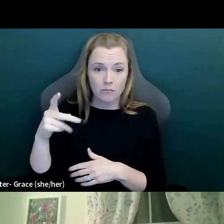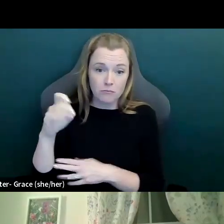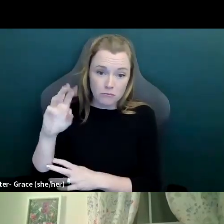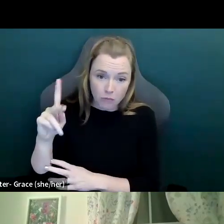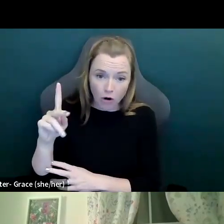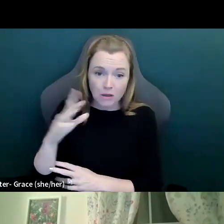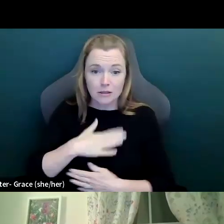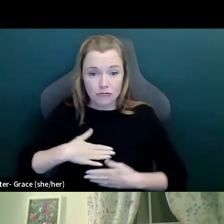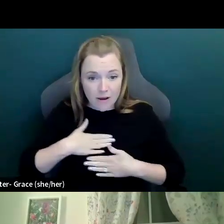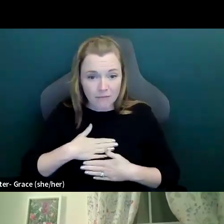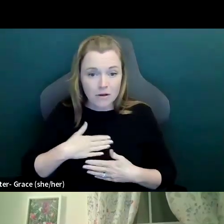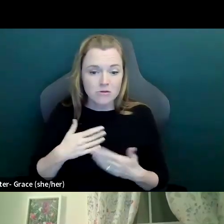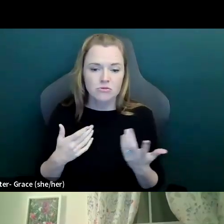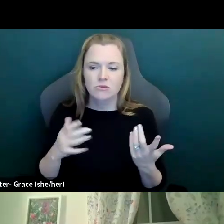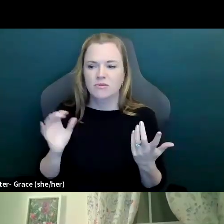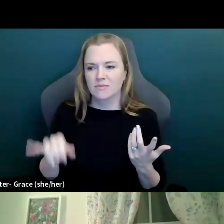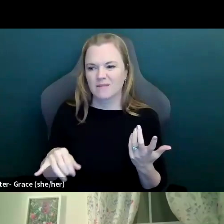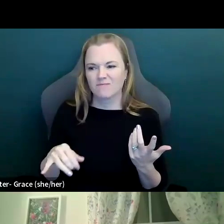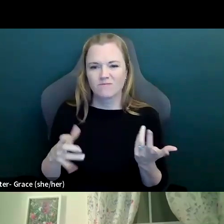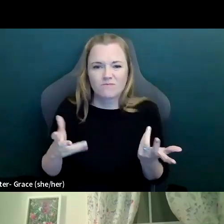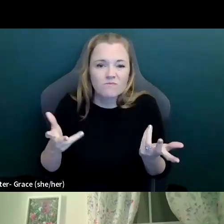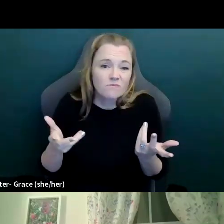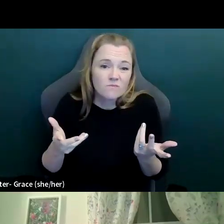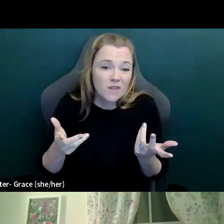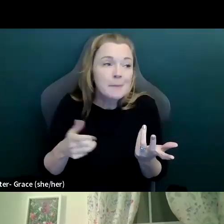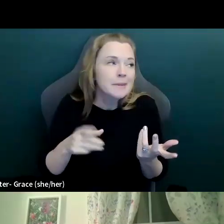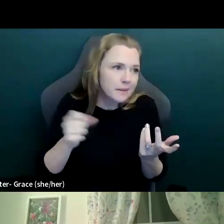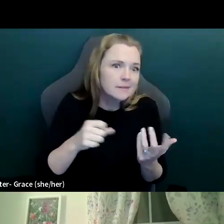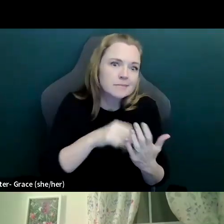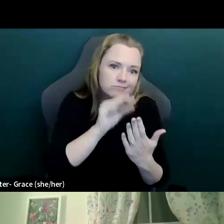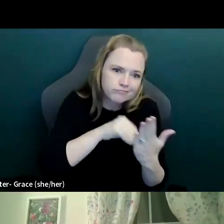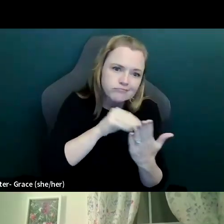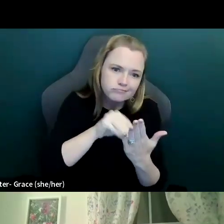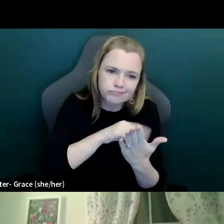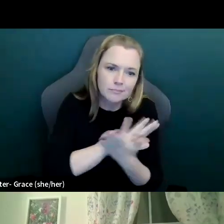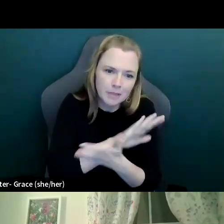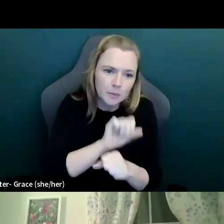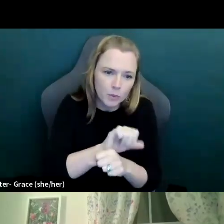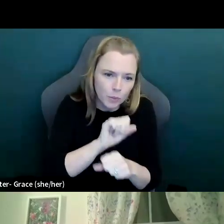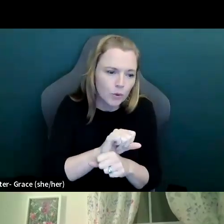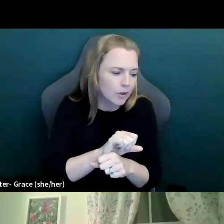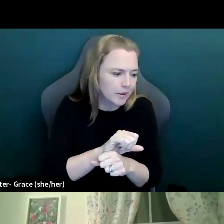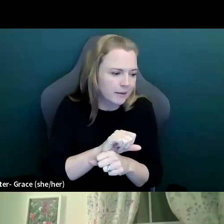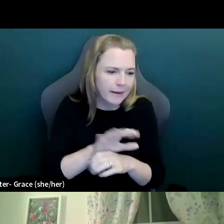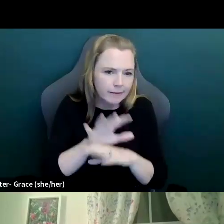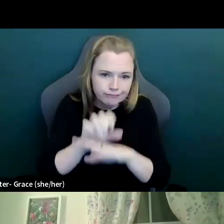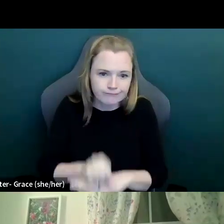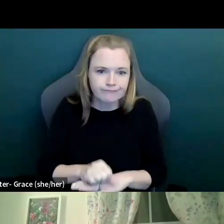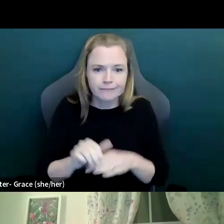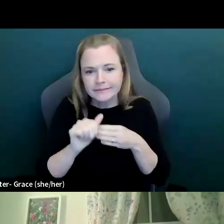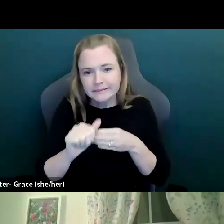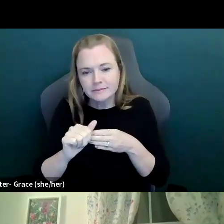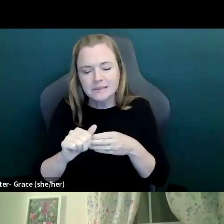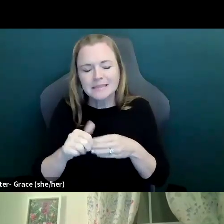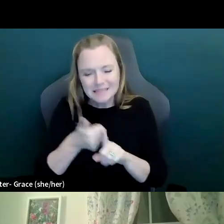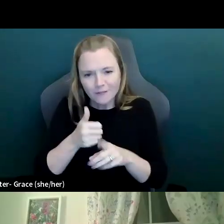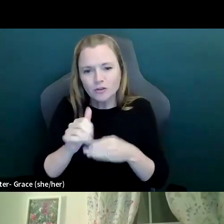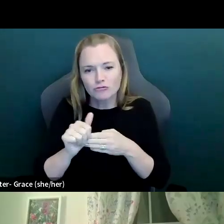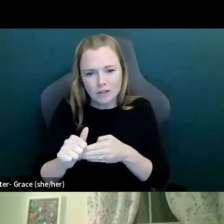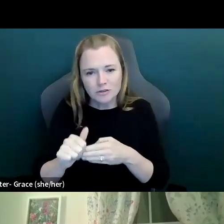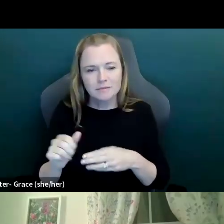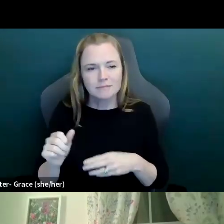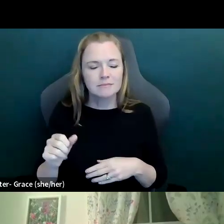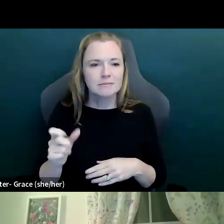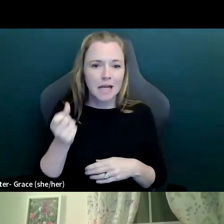from just kind of doing the overall paperwork and getting into the groove of self-direction of understanding all that, one of the things that just